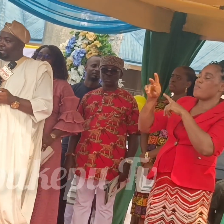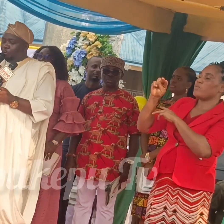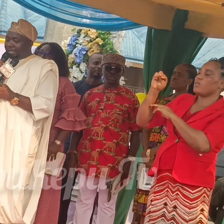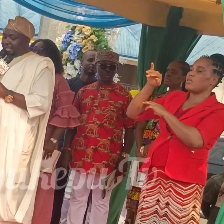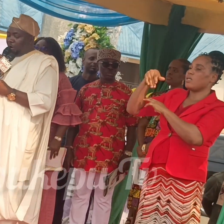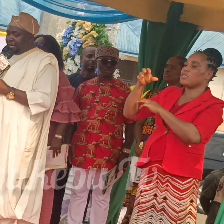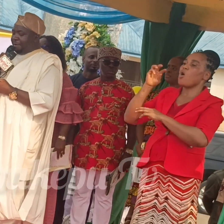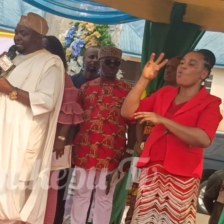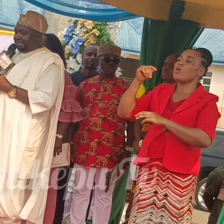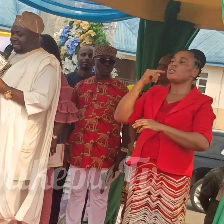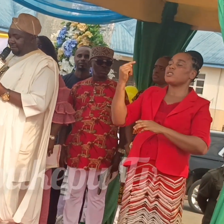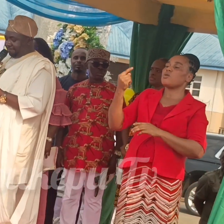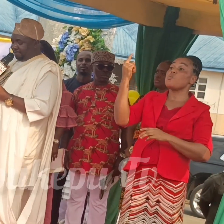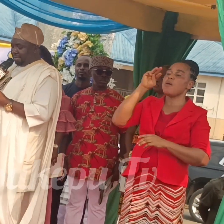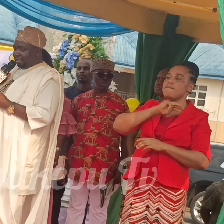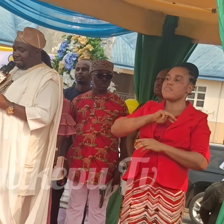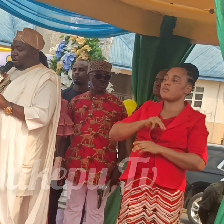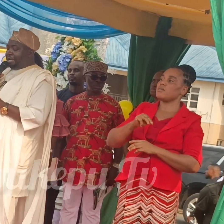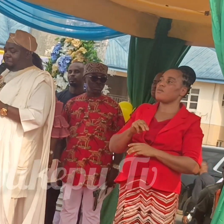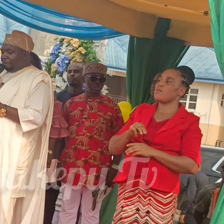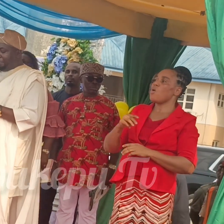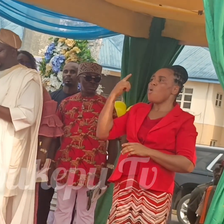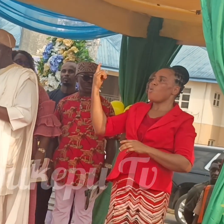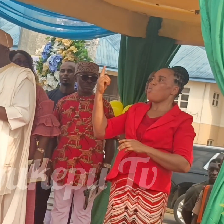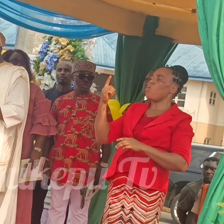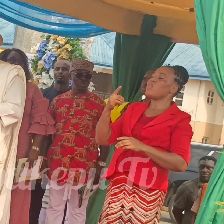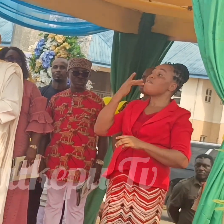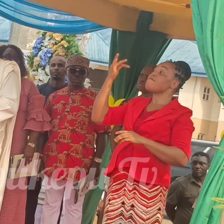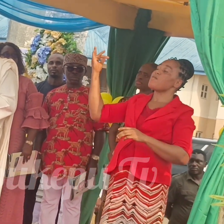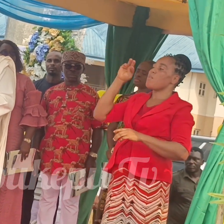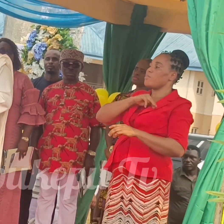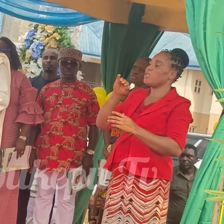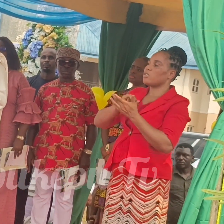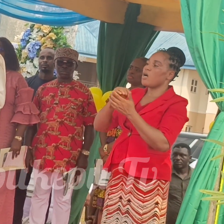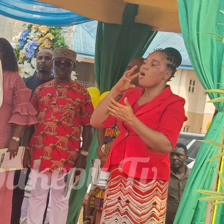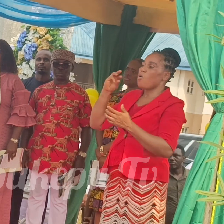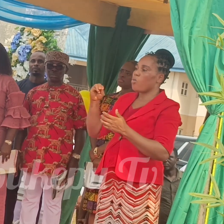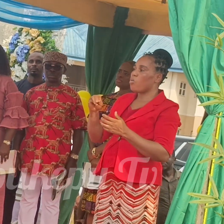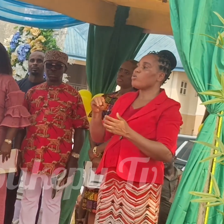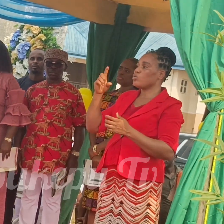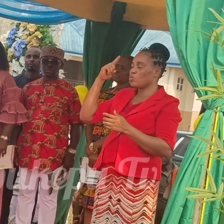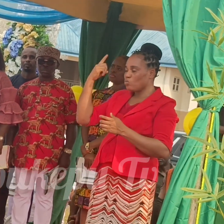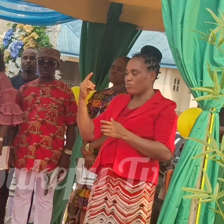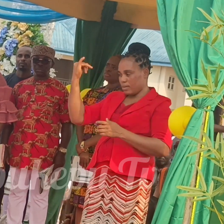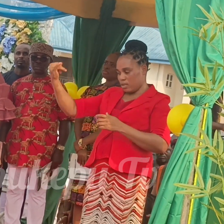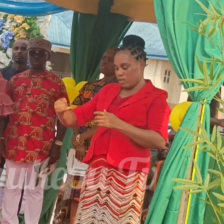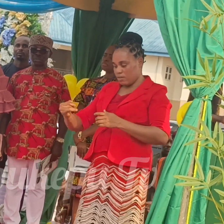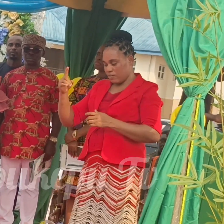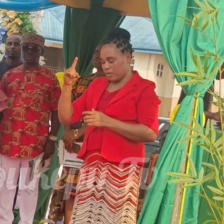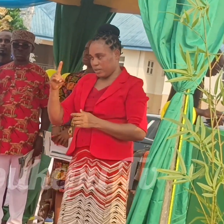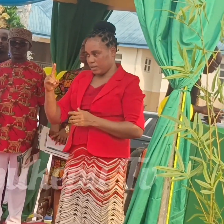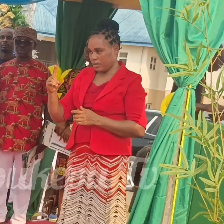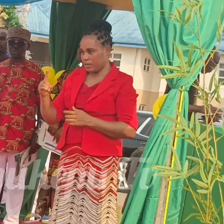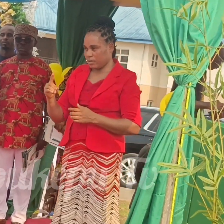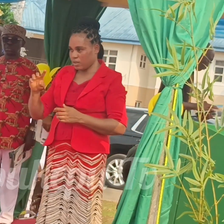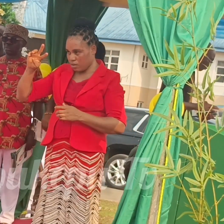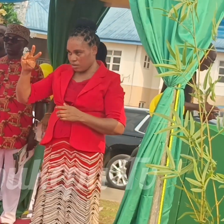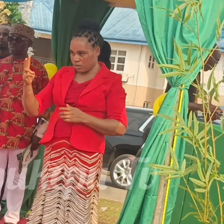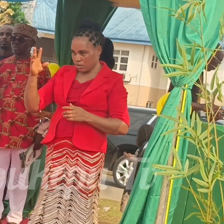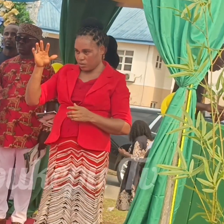Nnaji was the only former minister that was so invited.